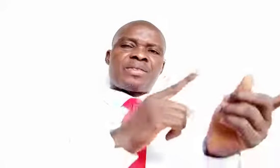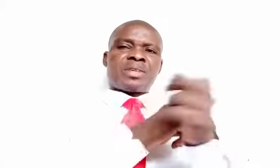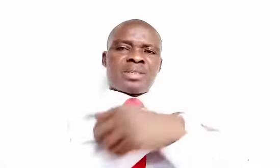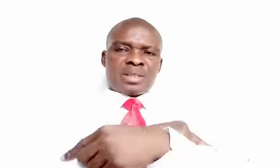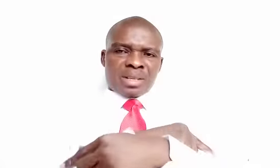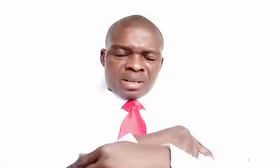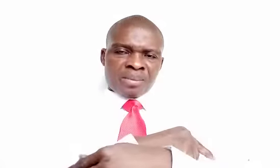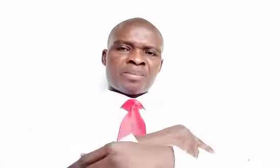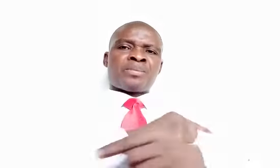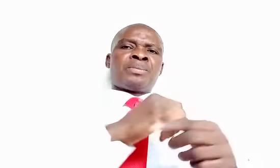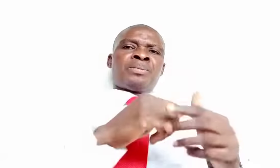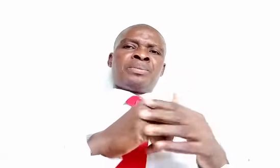is not important.